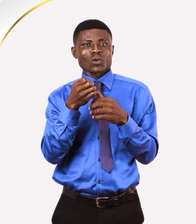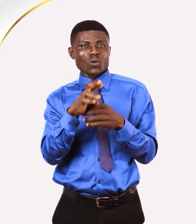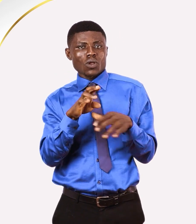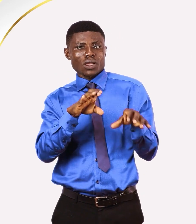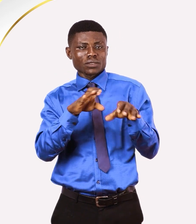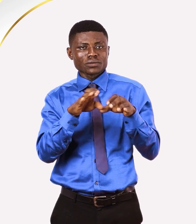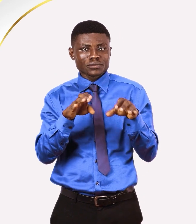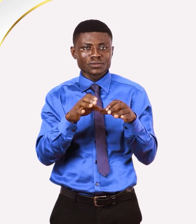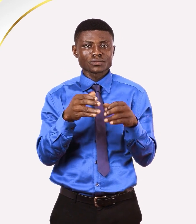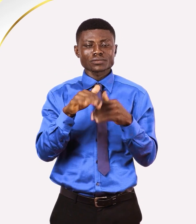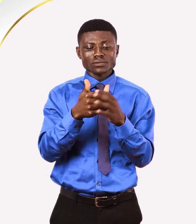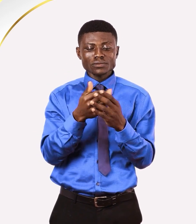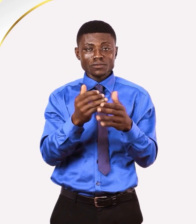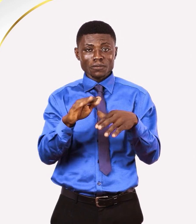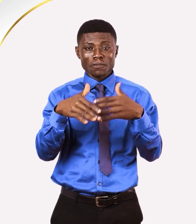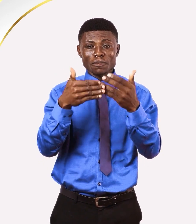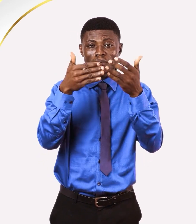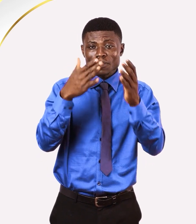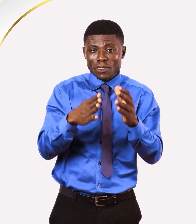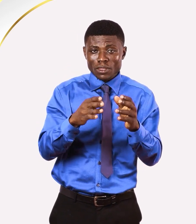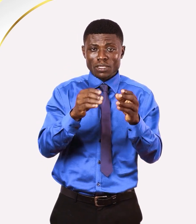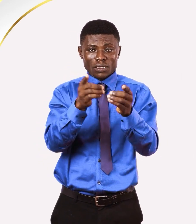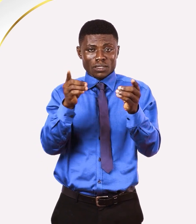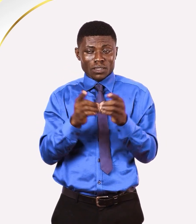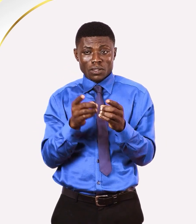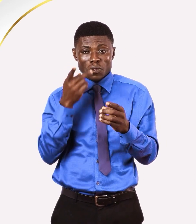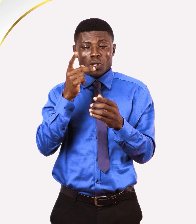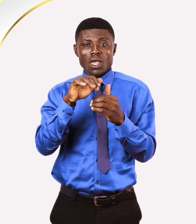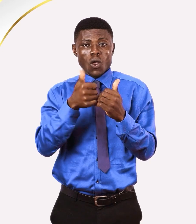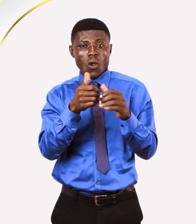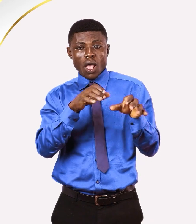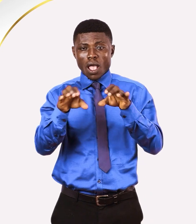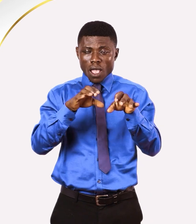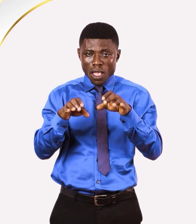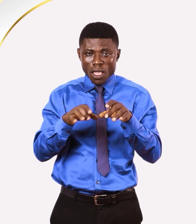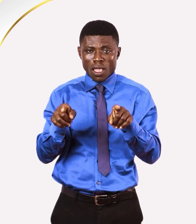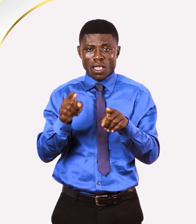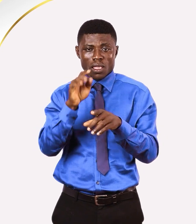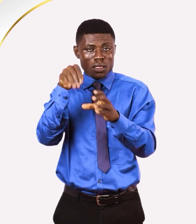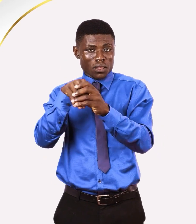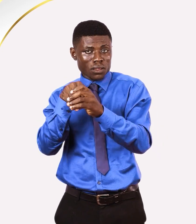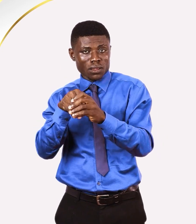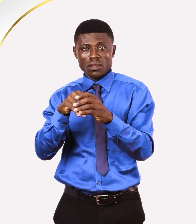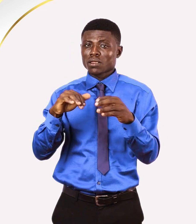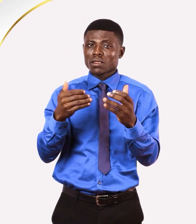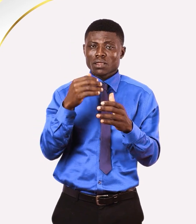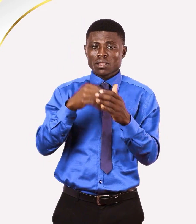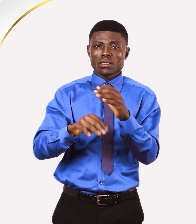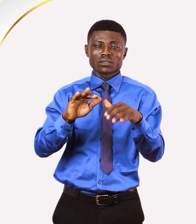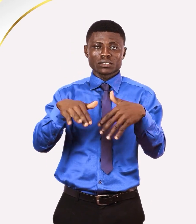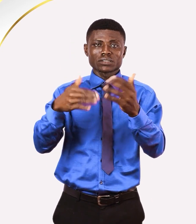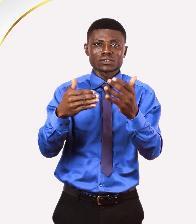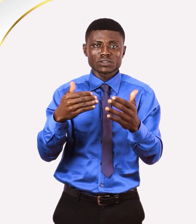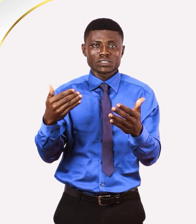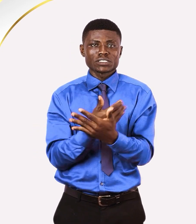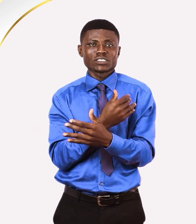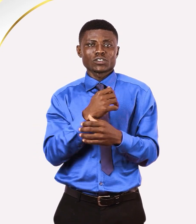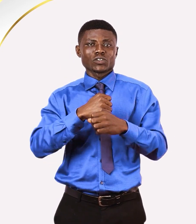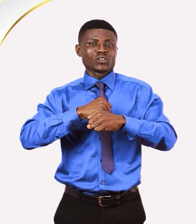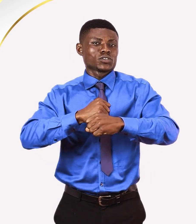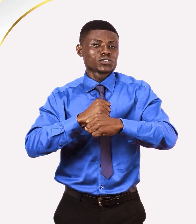or activities. The issuance department oversees all activities involved in the issuance of